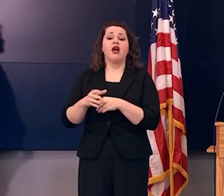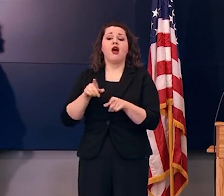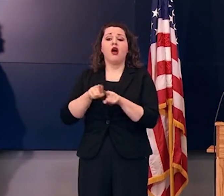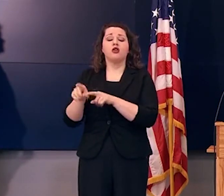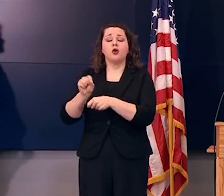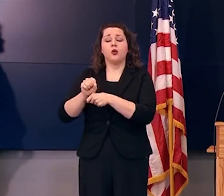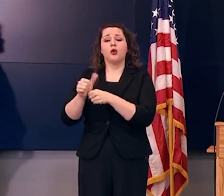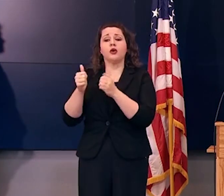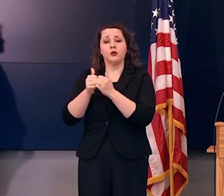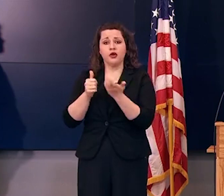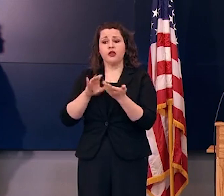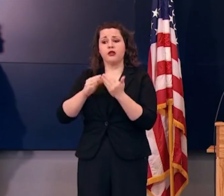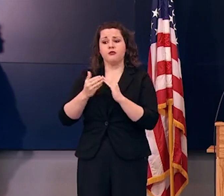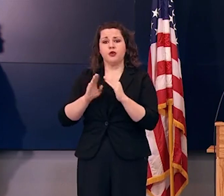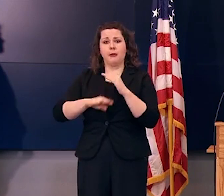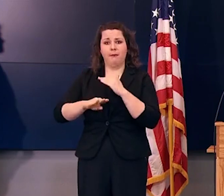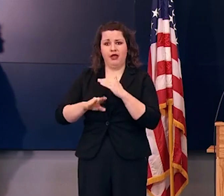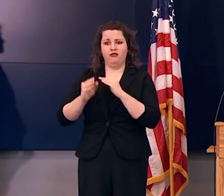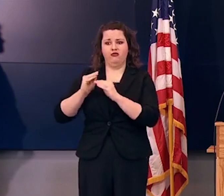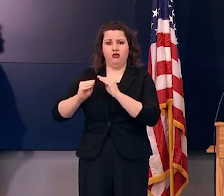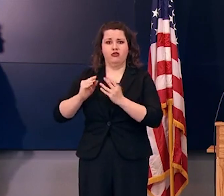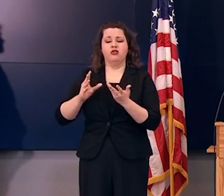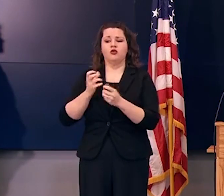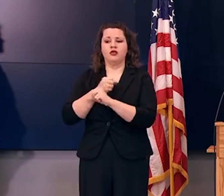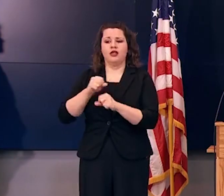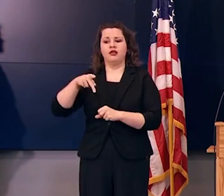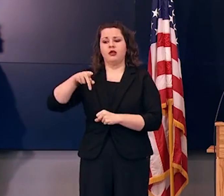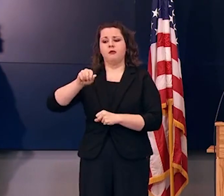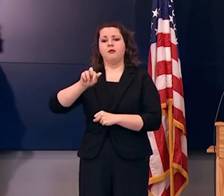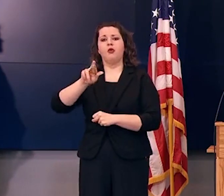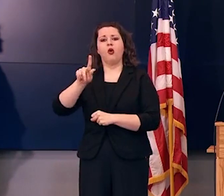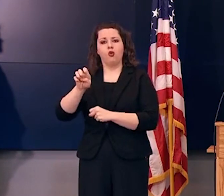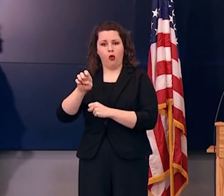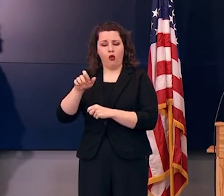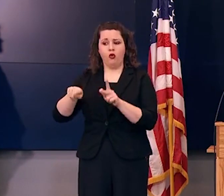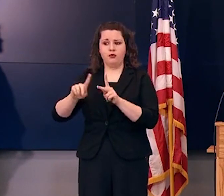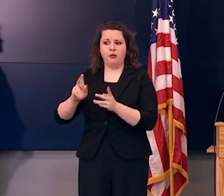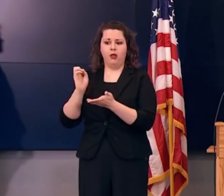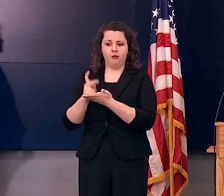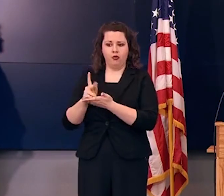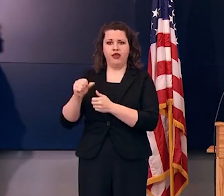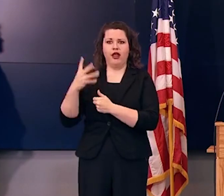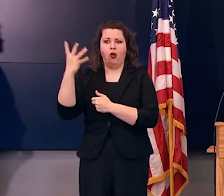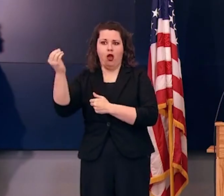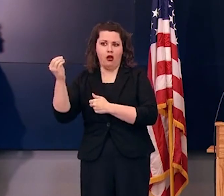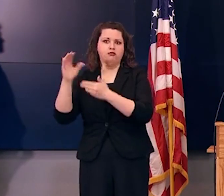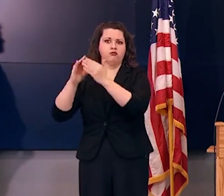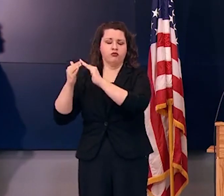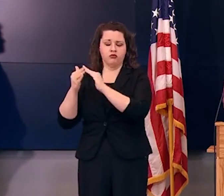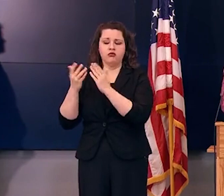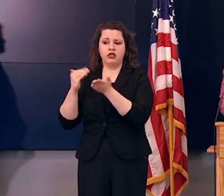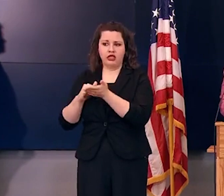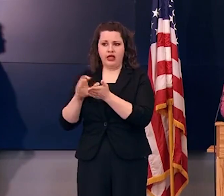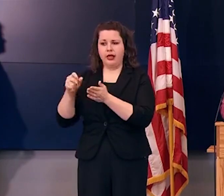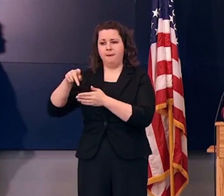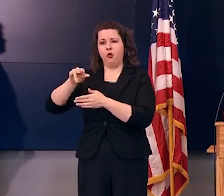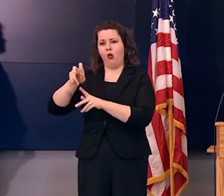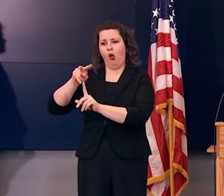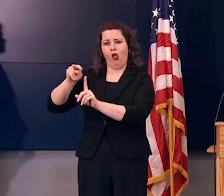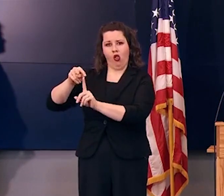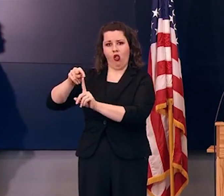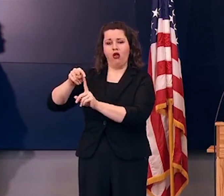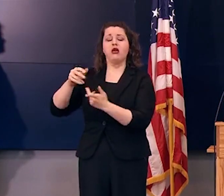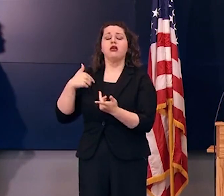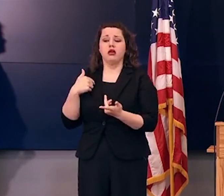closely with the community-based corrections to safely parole those that have been approved back into the community. We are assessing the number of residential beds available for